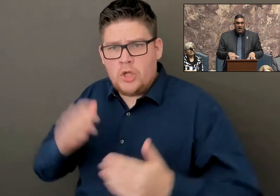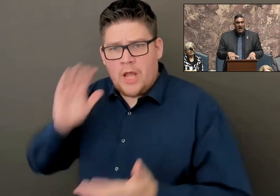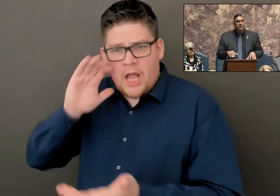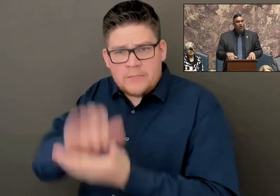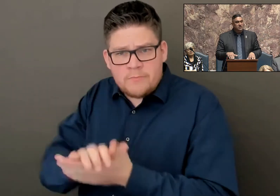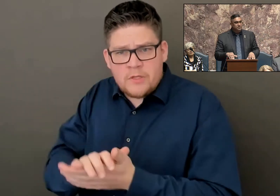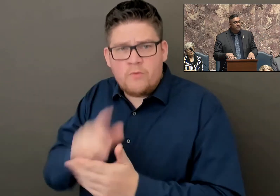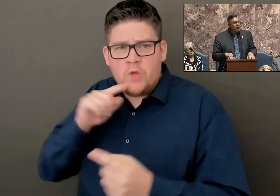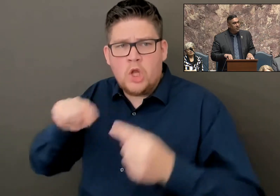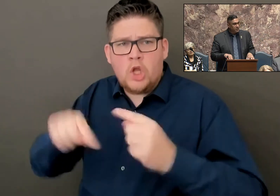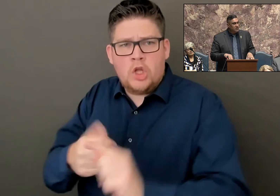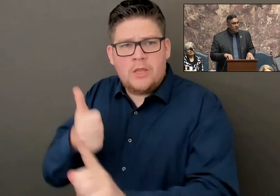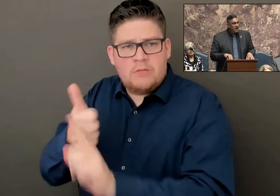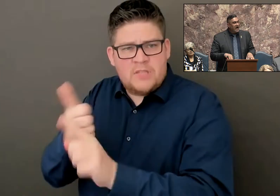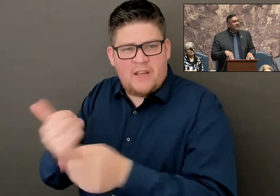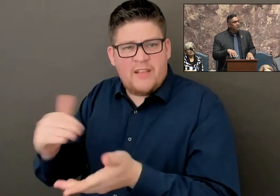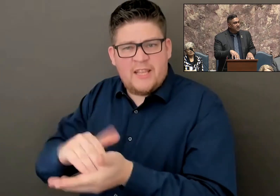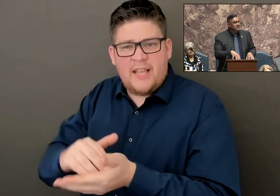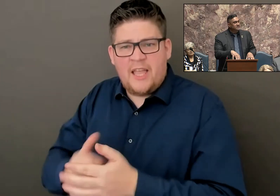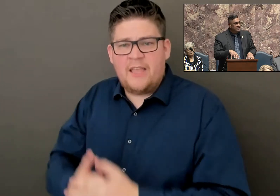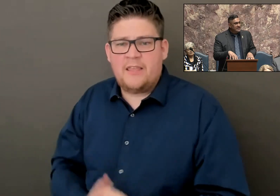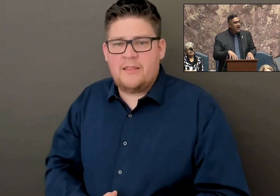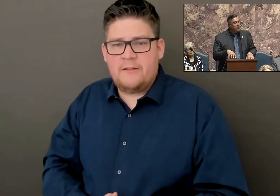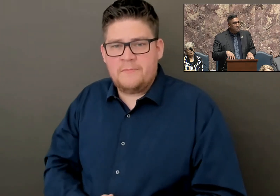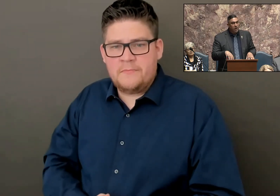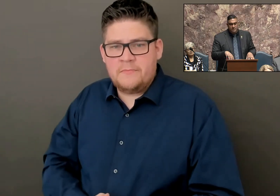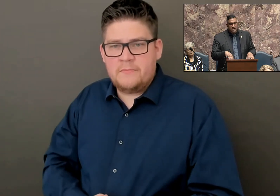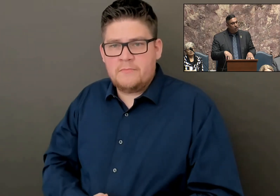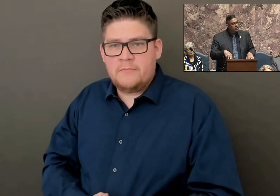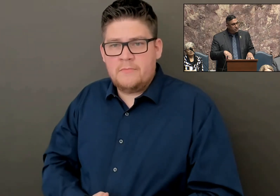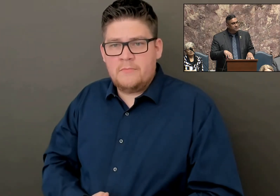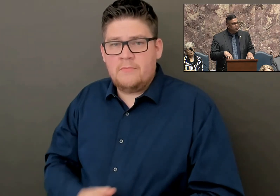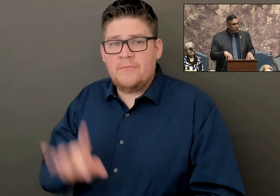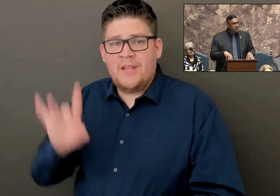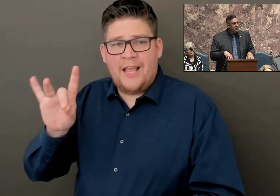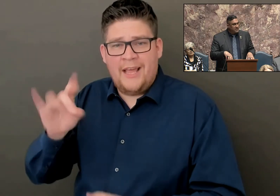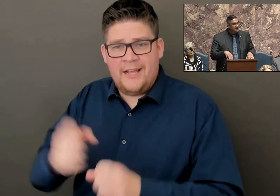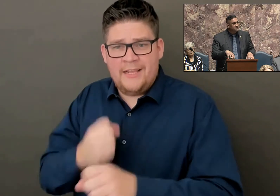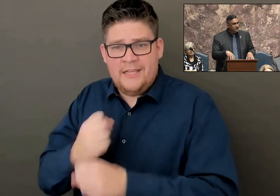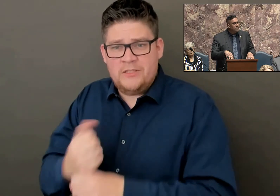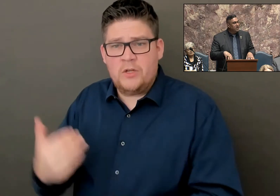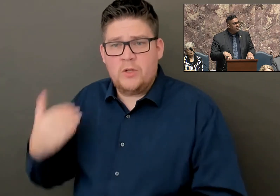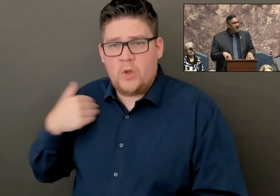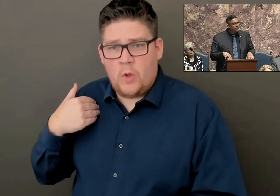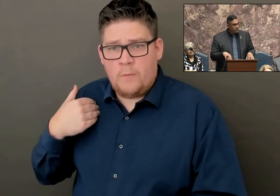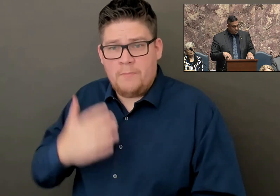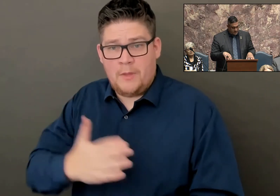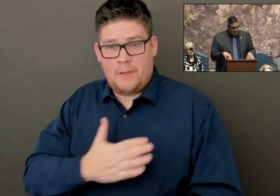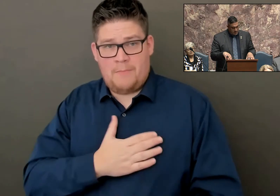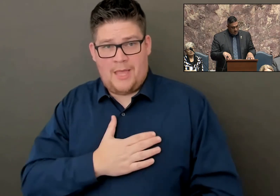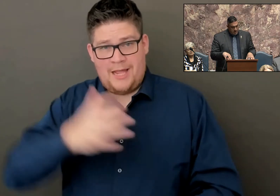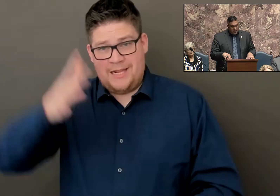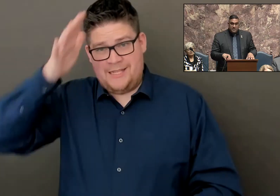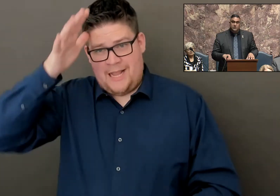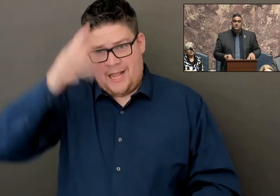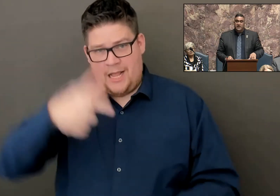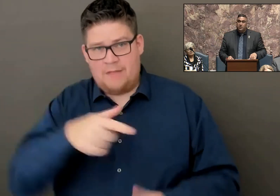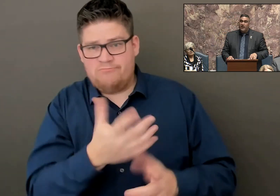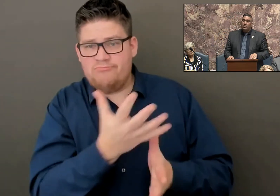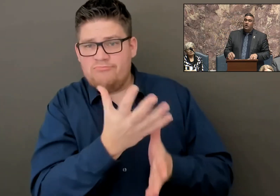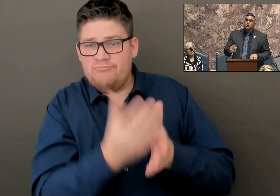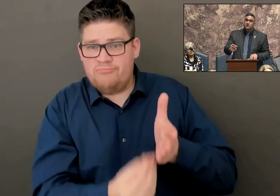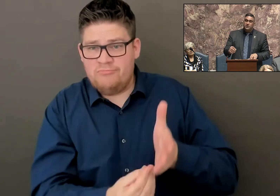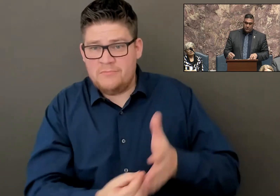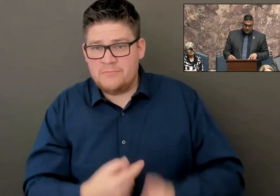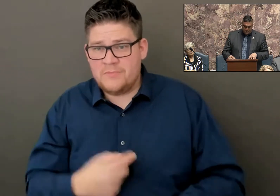today, I lost my father. I have witnessed seeing how my mom's hardships were, being a single mother afterwards. Mr. Speaker,